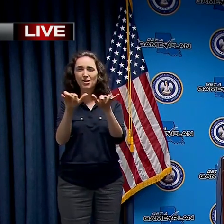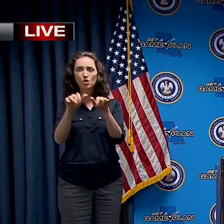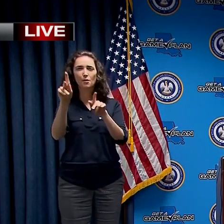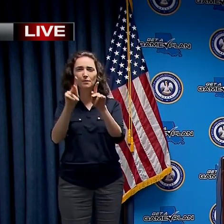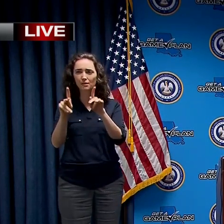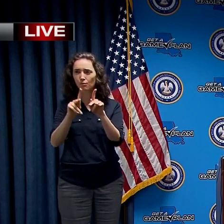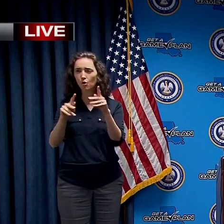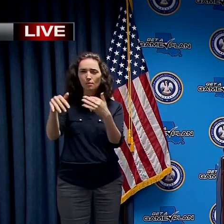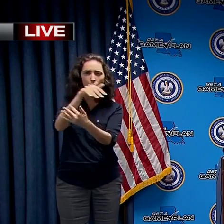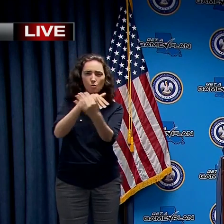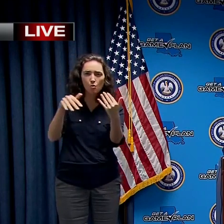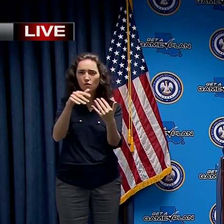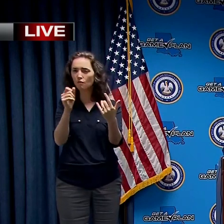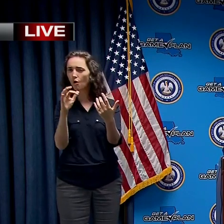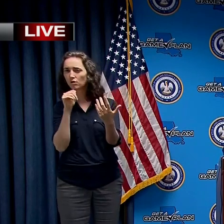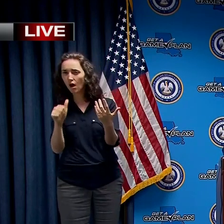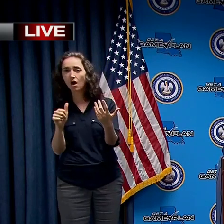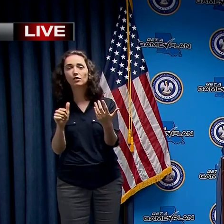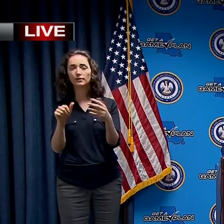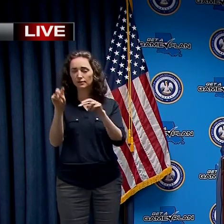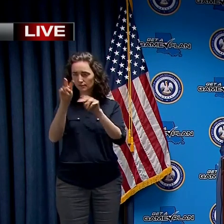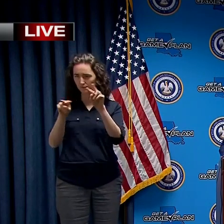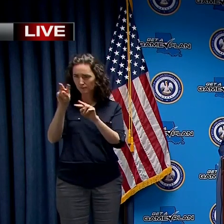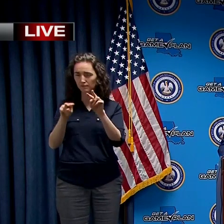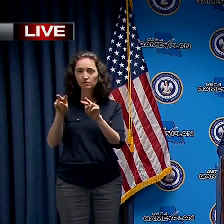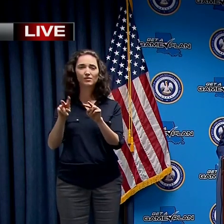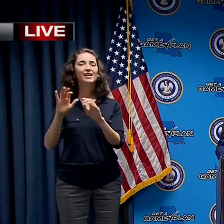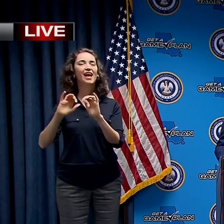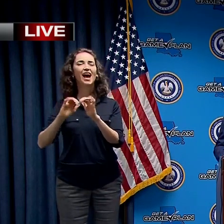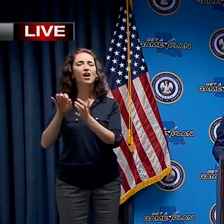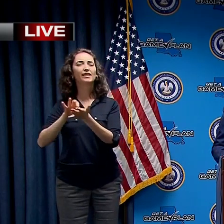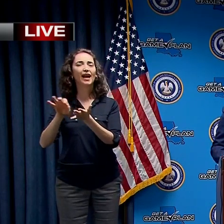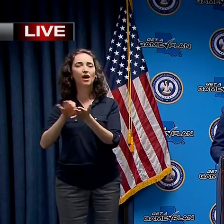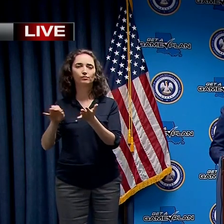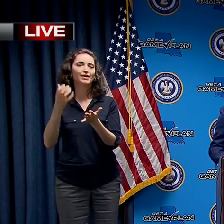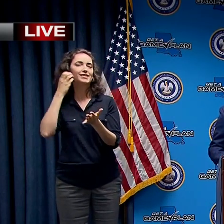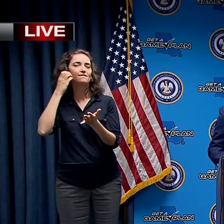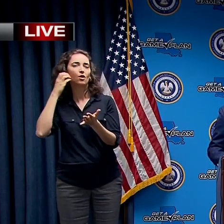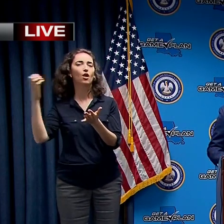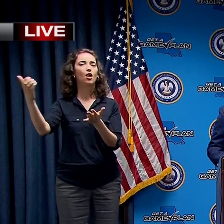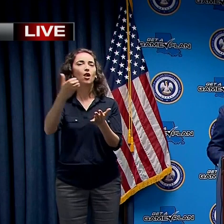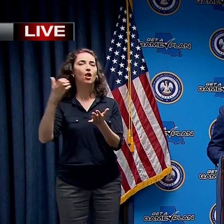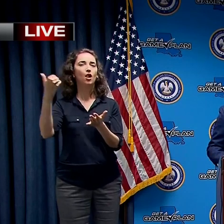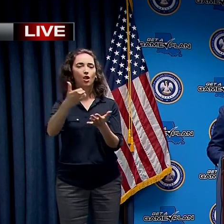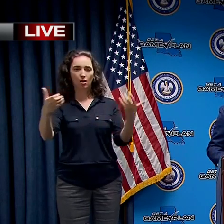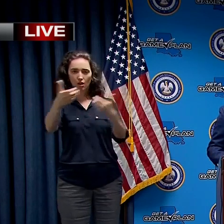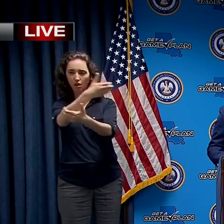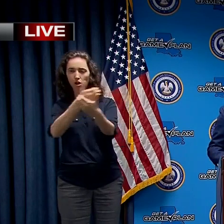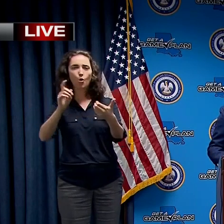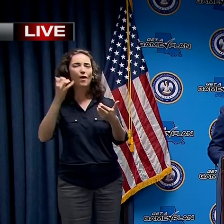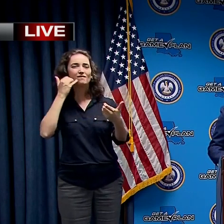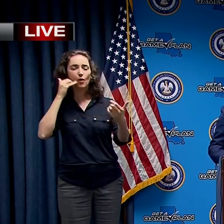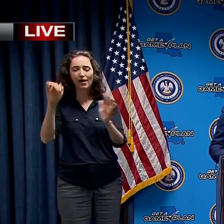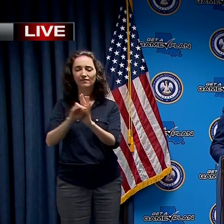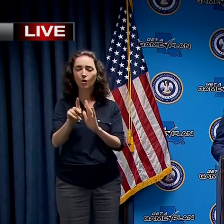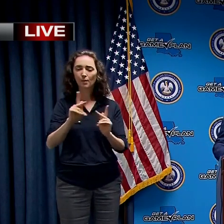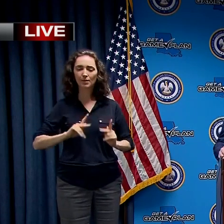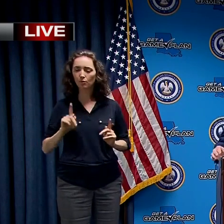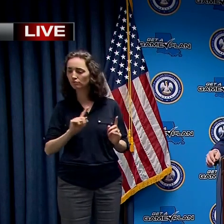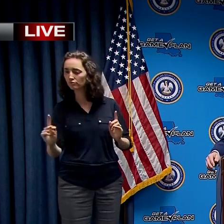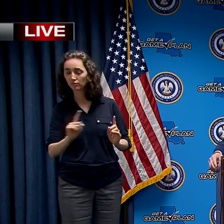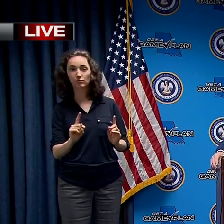data that shows that there are still a lot of Louisianans who are not taking this seriously, not complying.